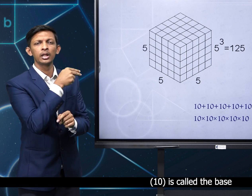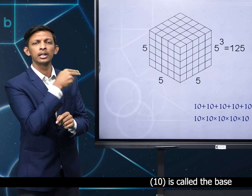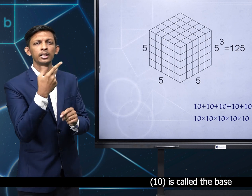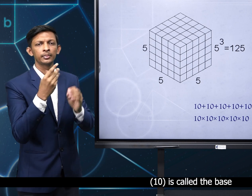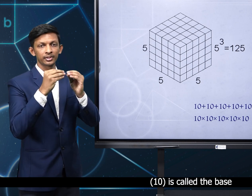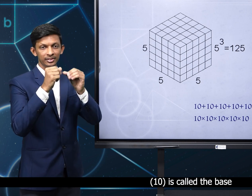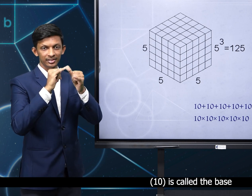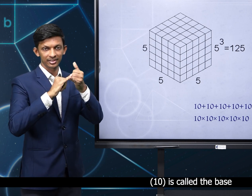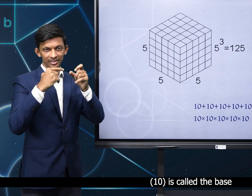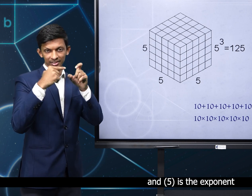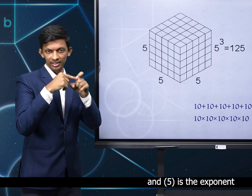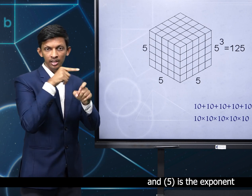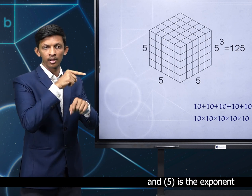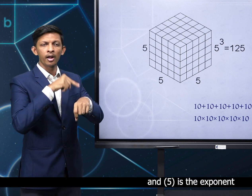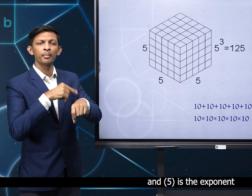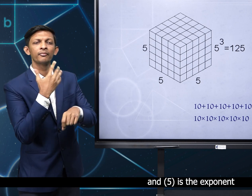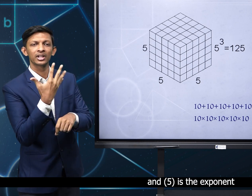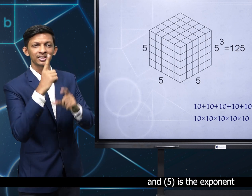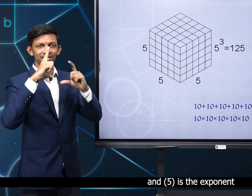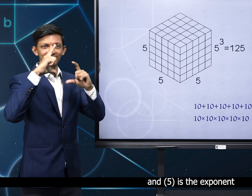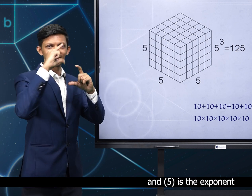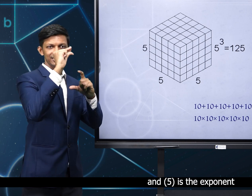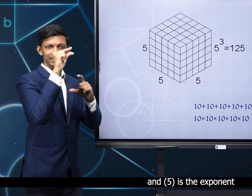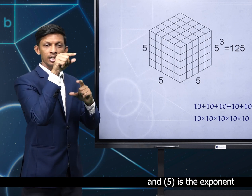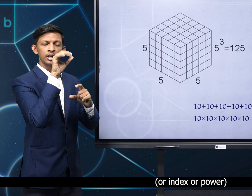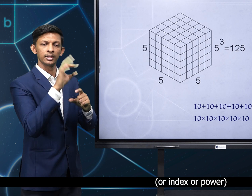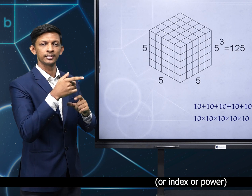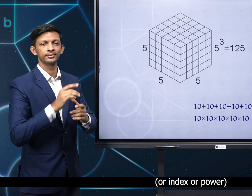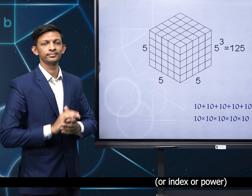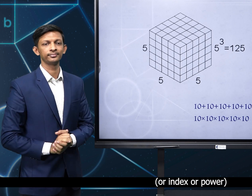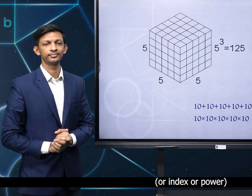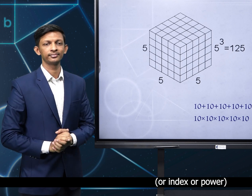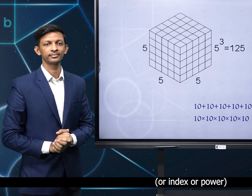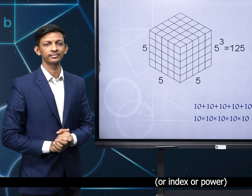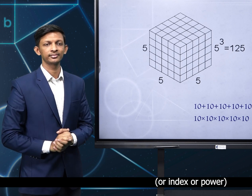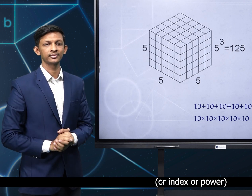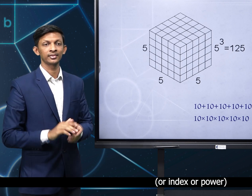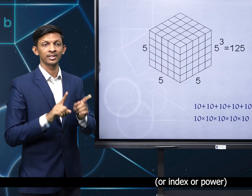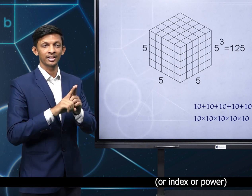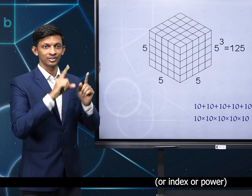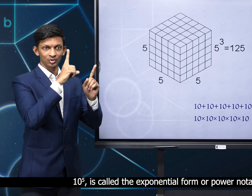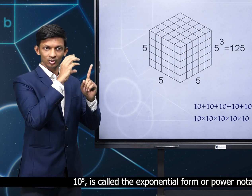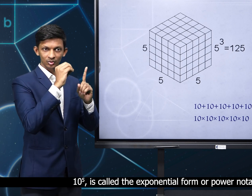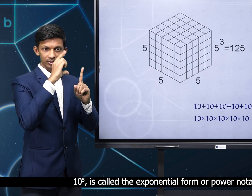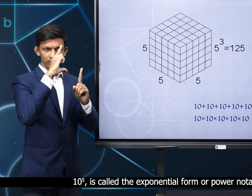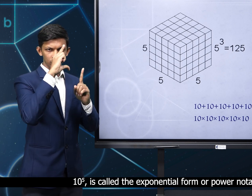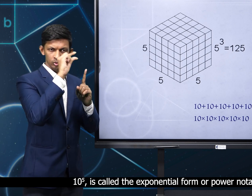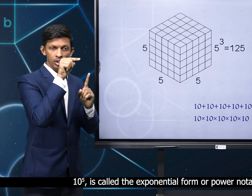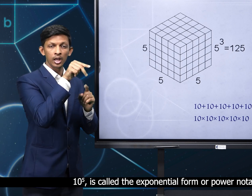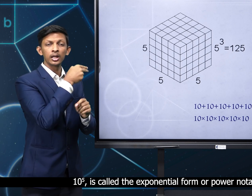the base and 5 is the exponent or index or power. 10 to the power of 5 is called